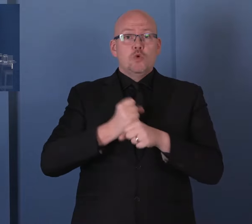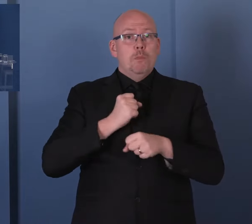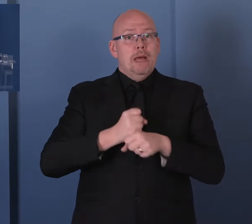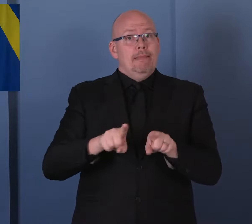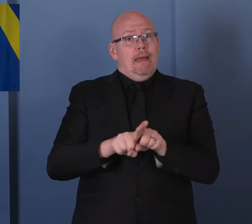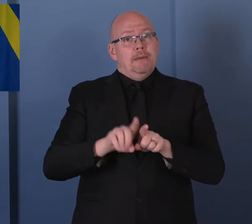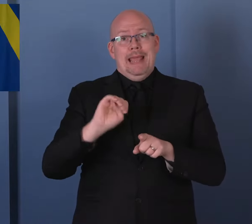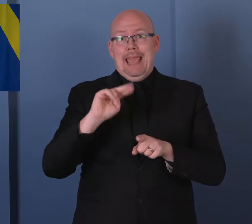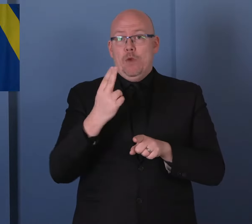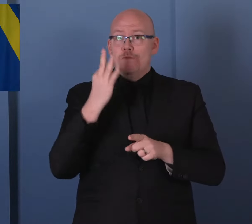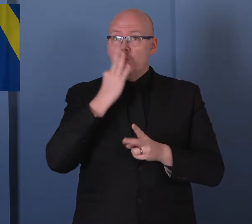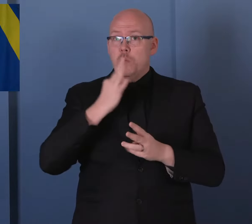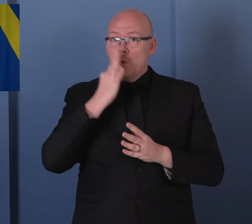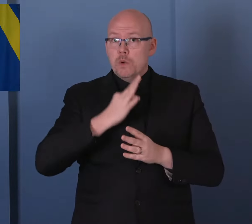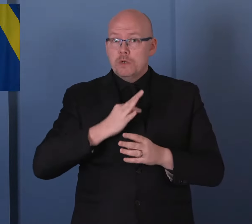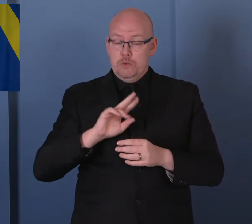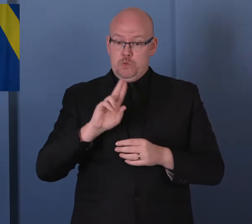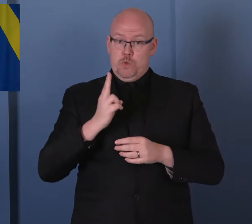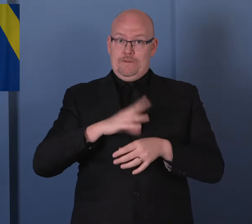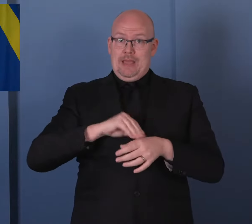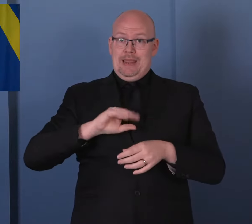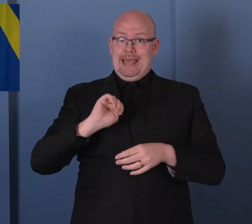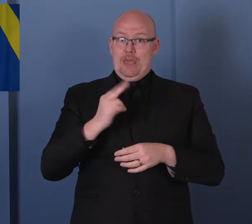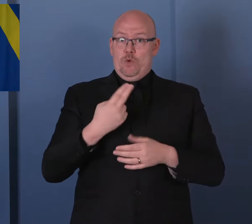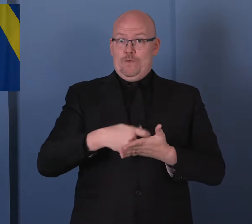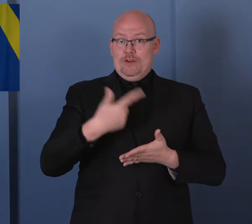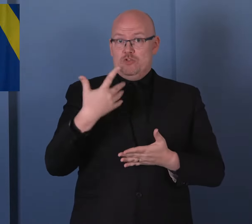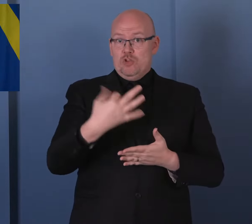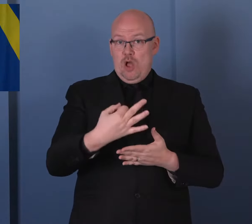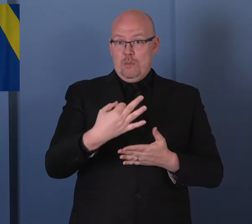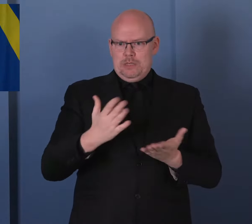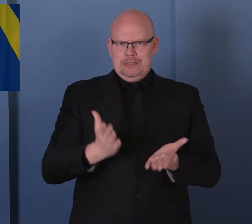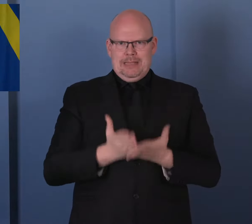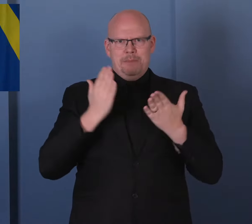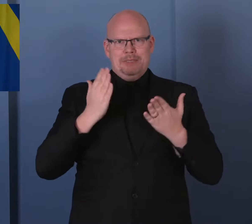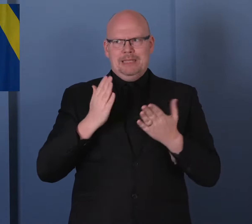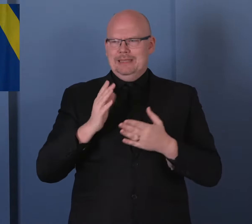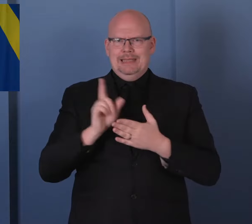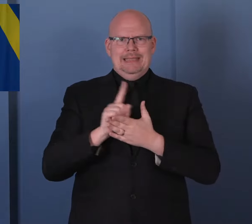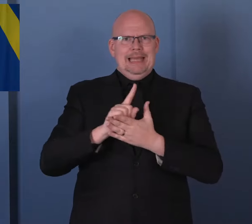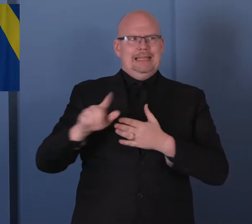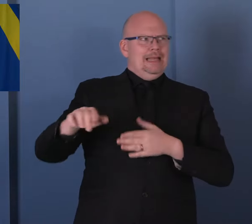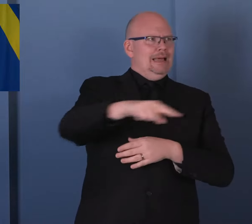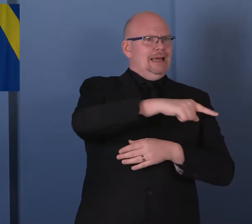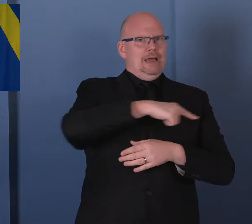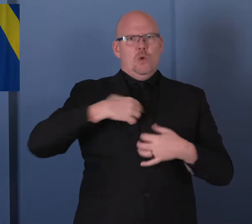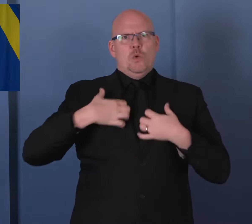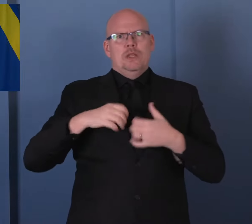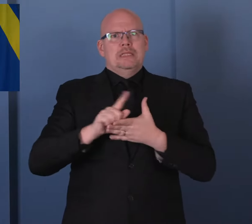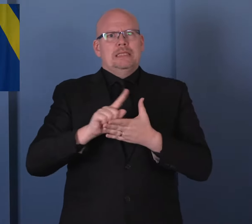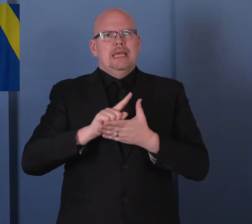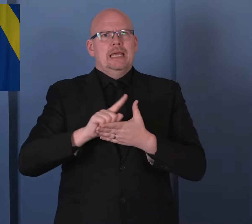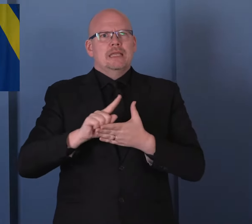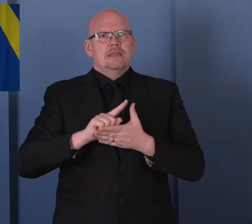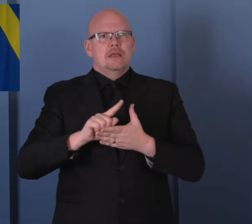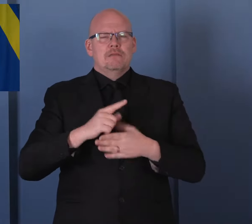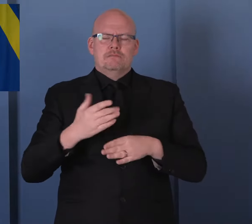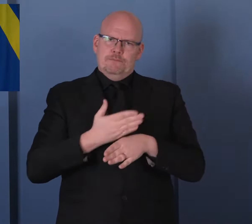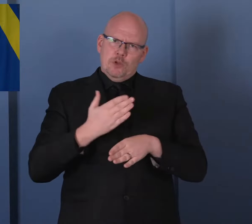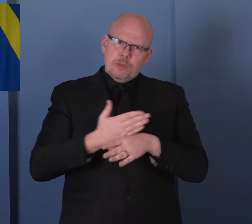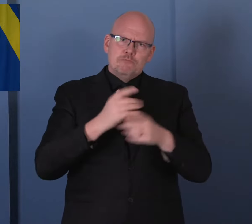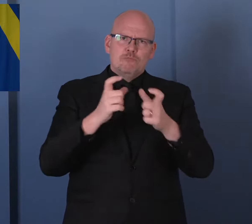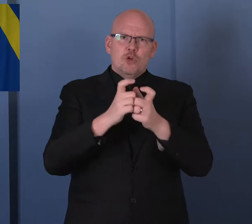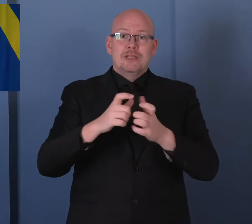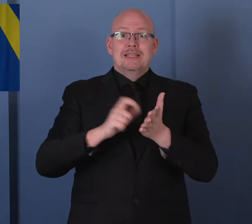matters. Sweden's EU presidency comes at a crucial time. We discussed the preparation of the European